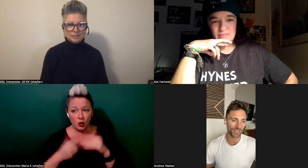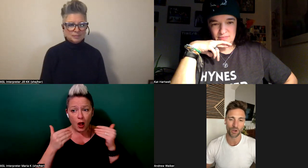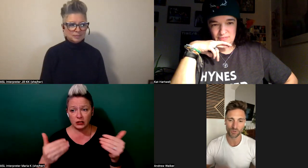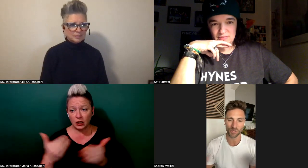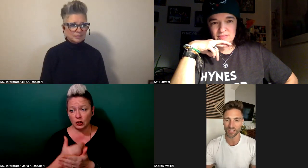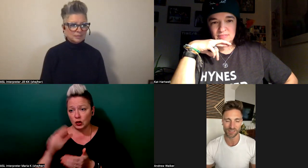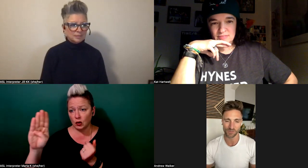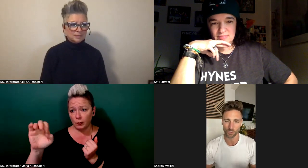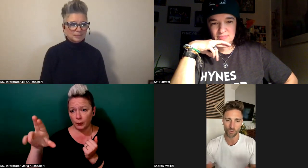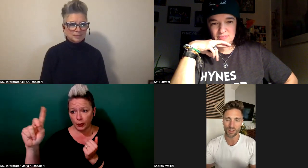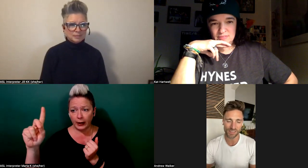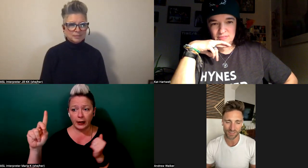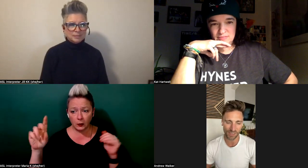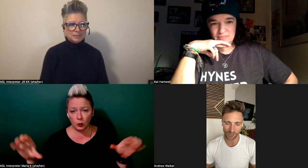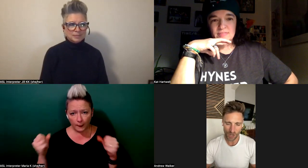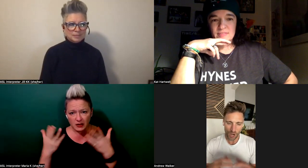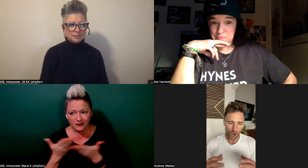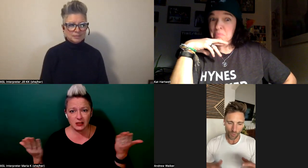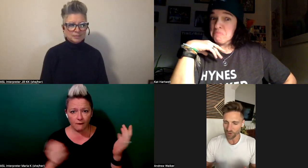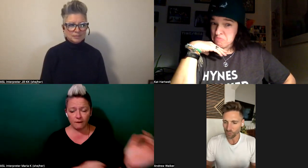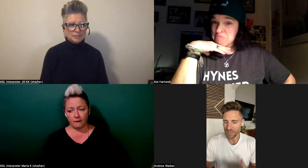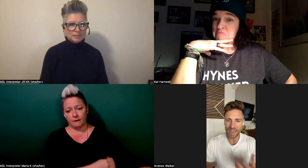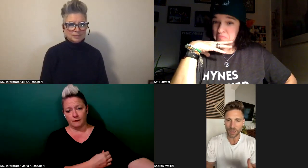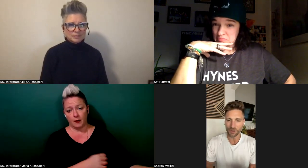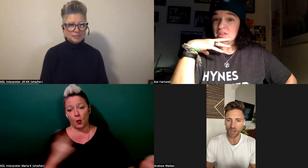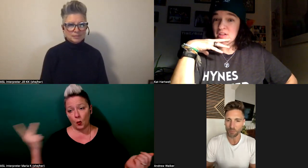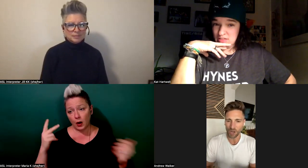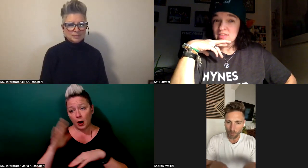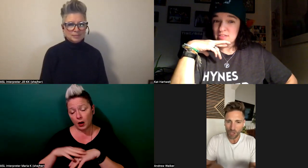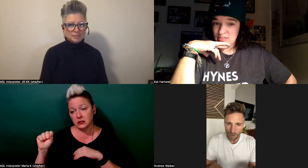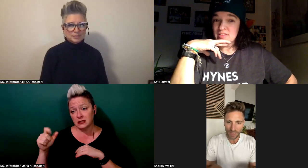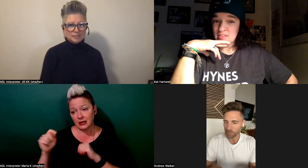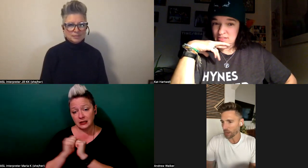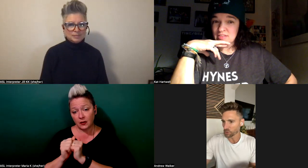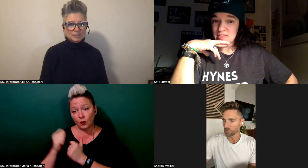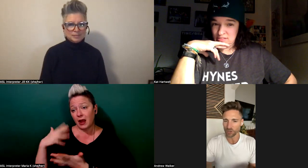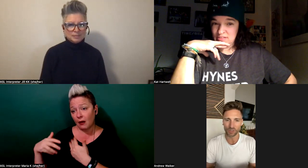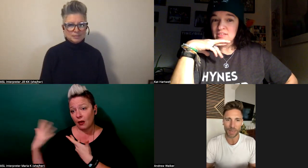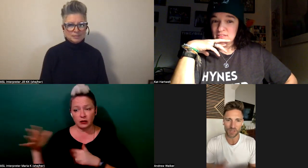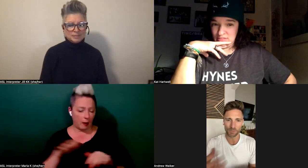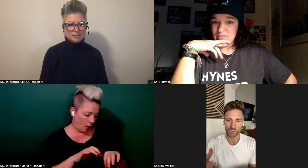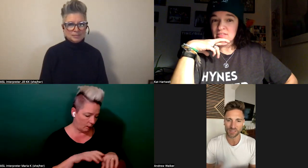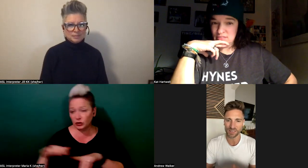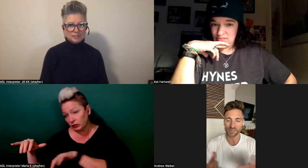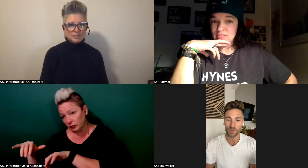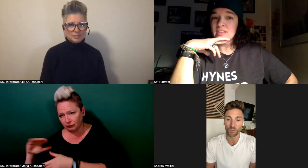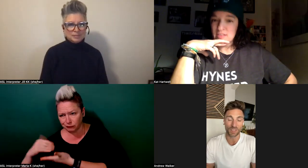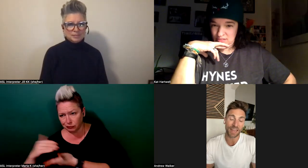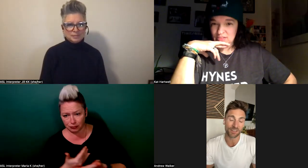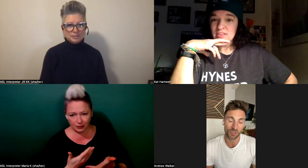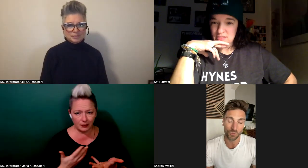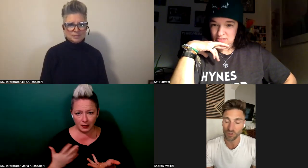I'm doing a ton of stuff. So when we're on set together, we hang out a lot, but I'll be on my laptop, she'll be on her laptop between scenes,